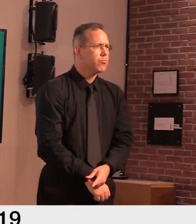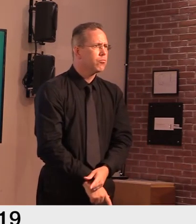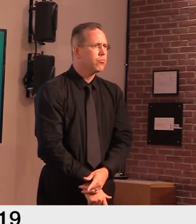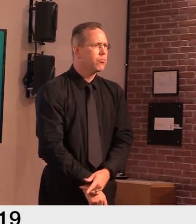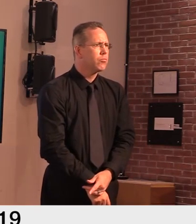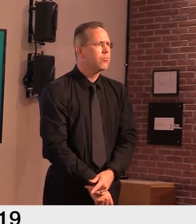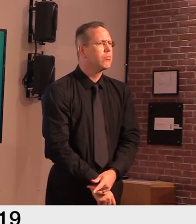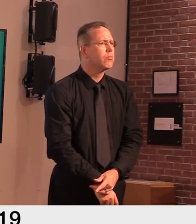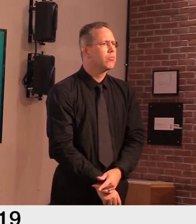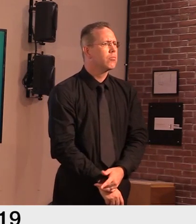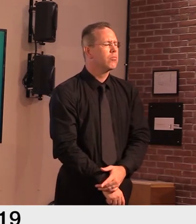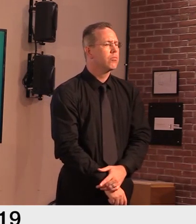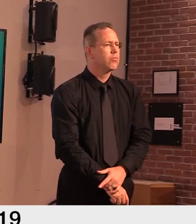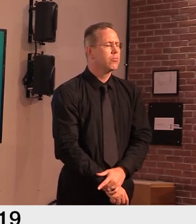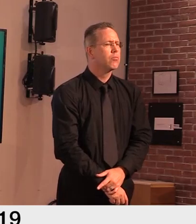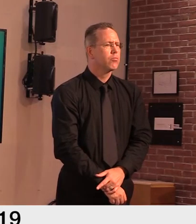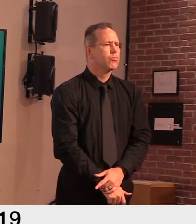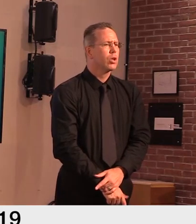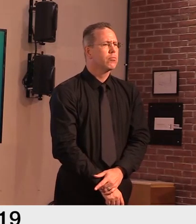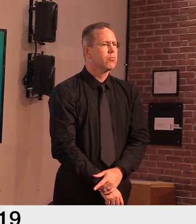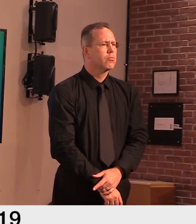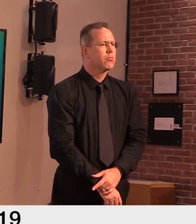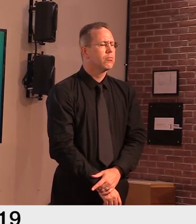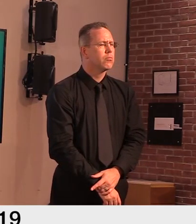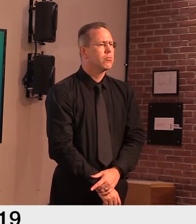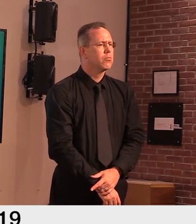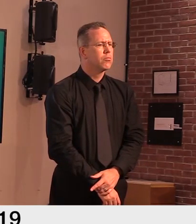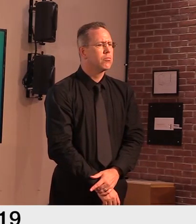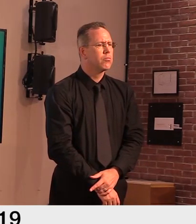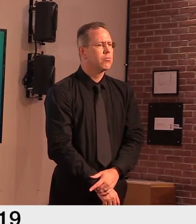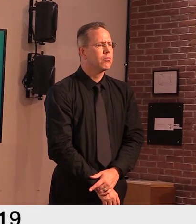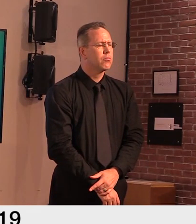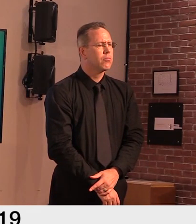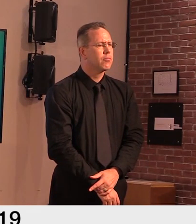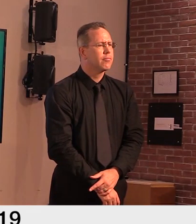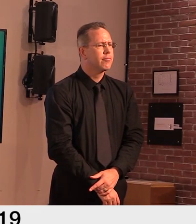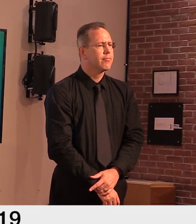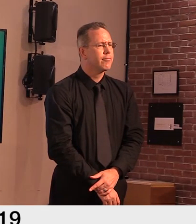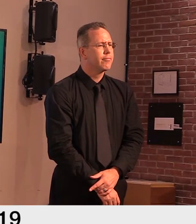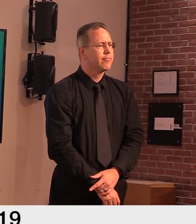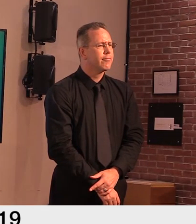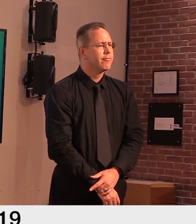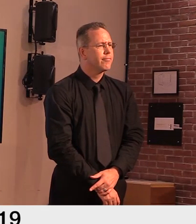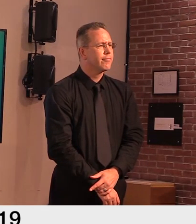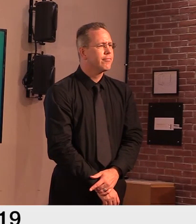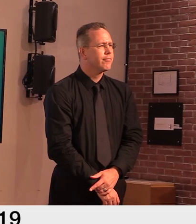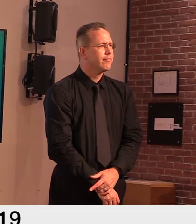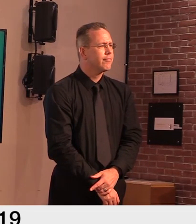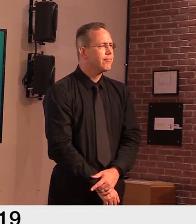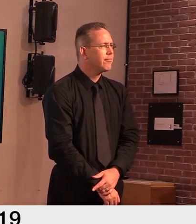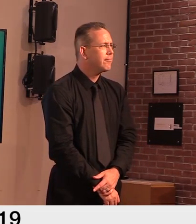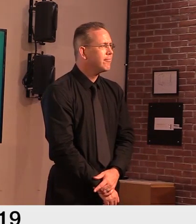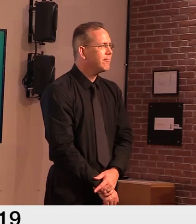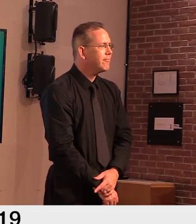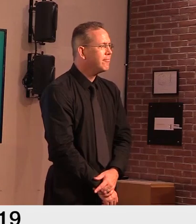of this conversation has been had and can probably be explained to you by the experts in those areas.